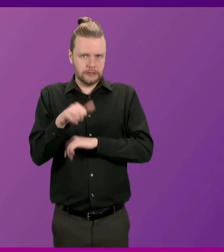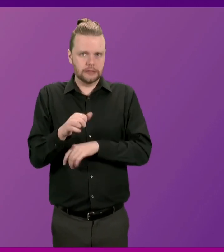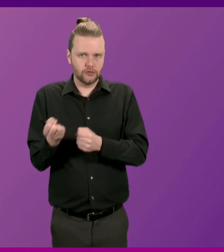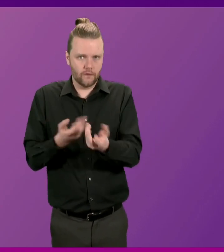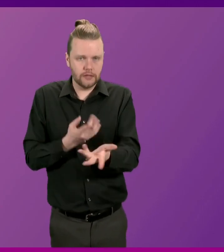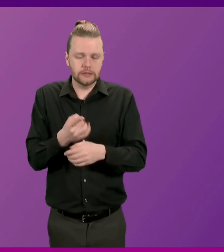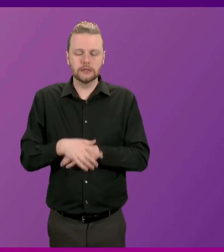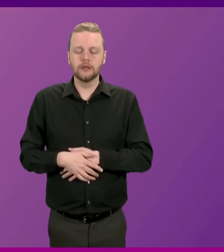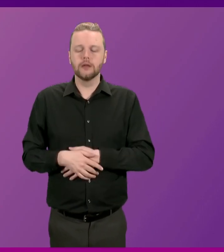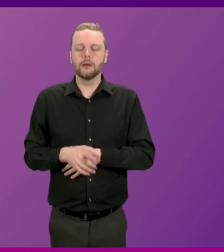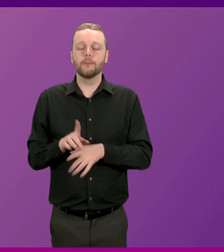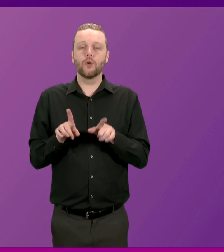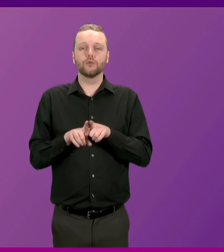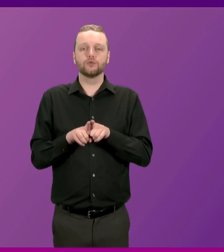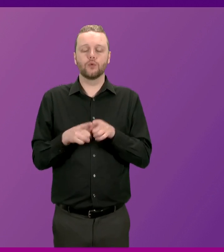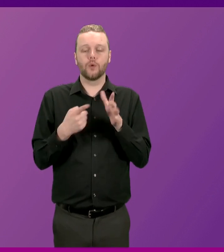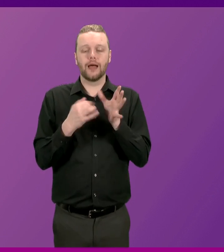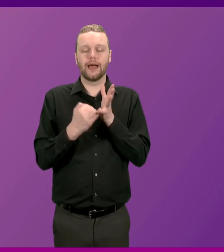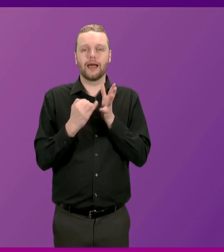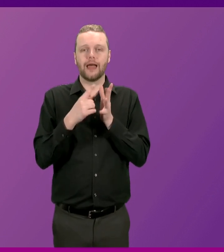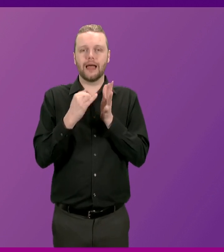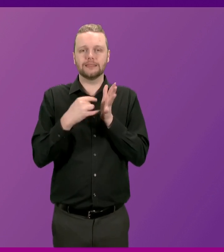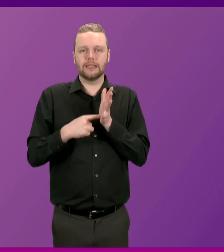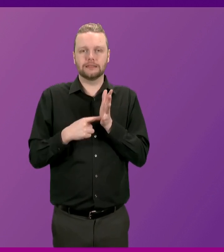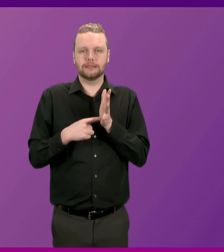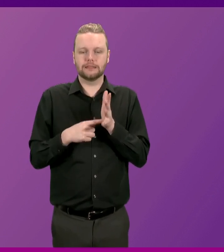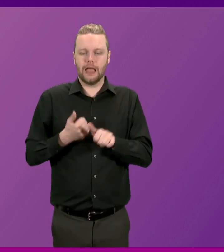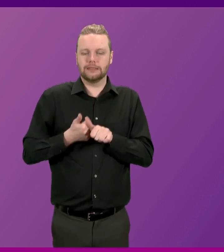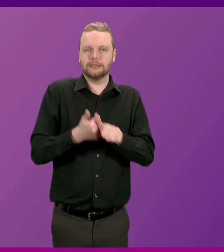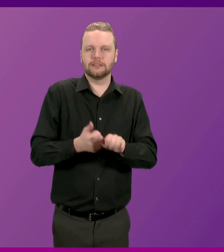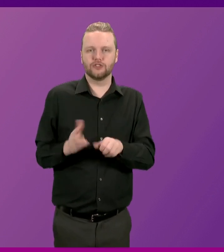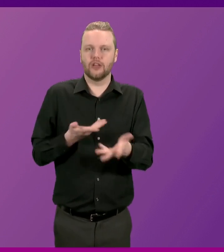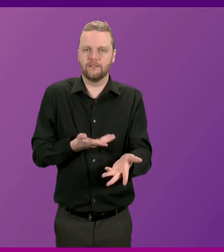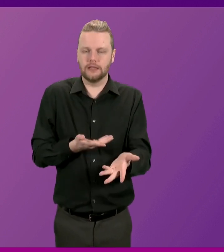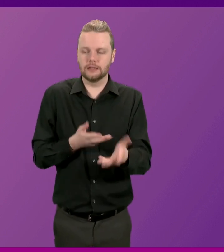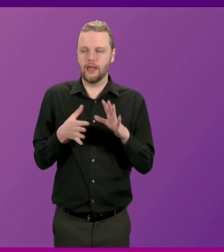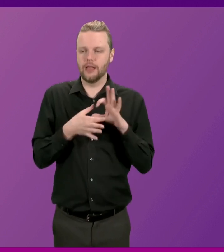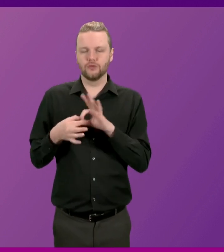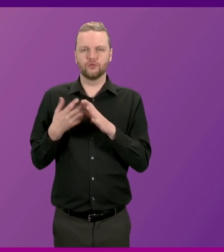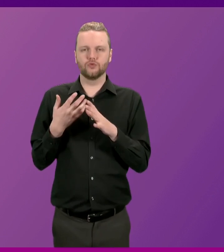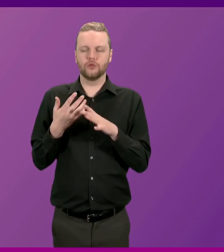an assist service coming back to the criminal justice